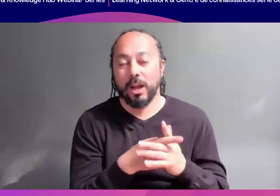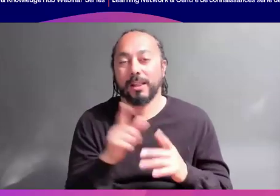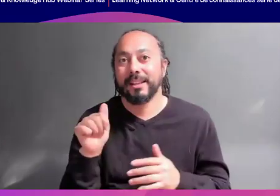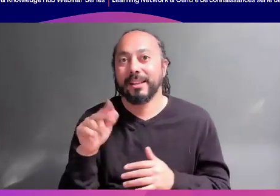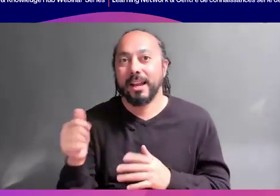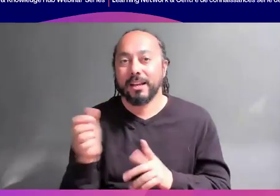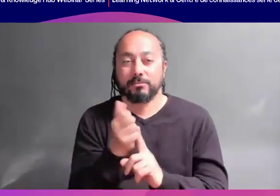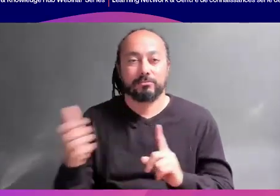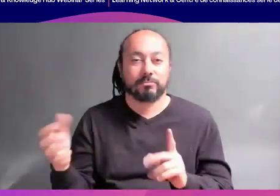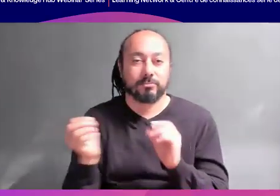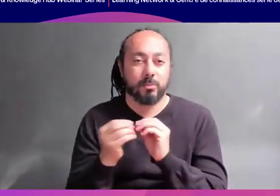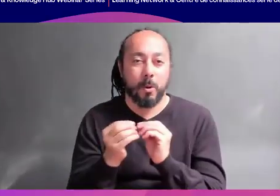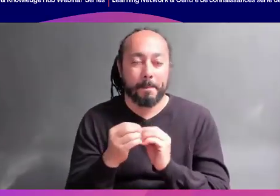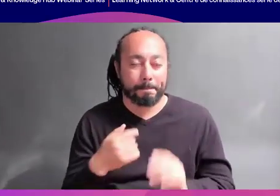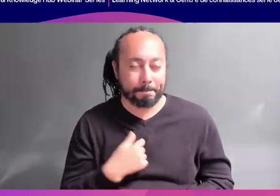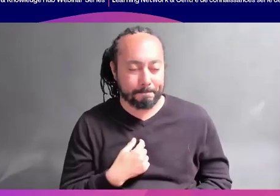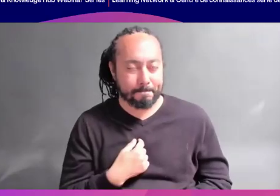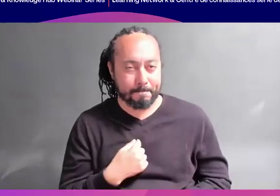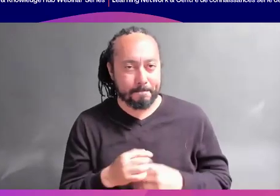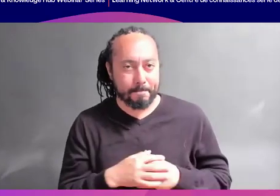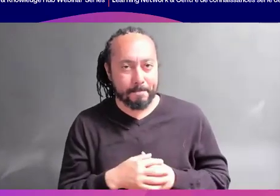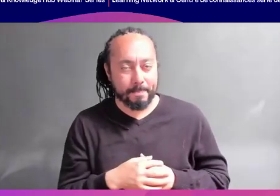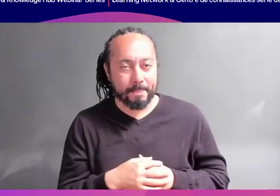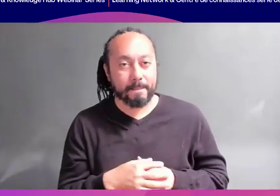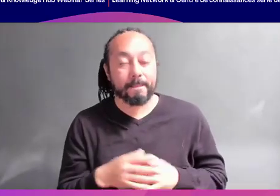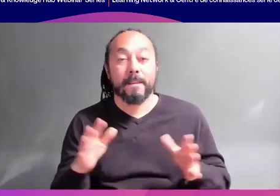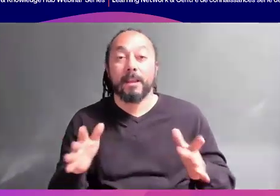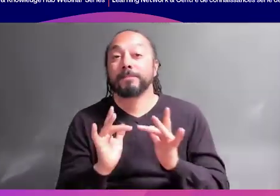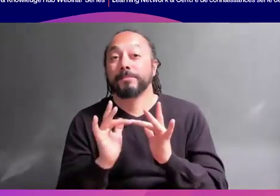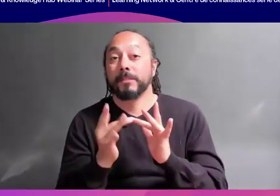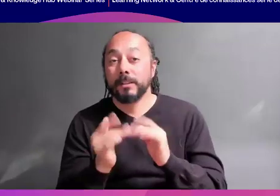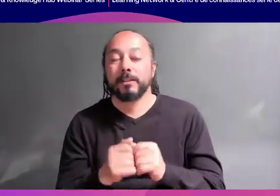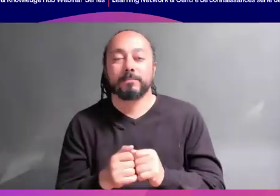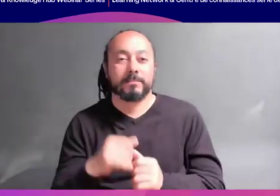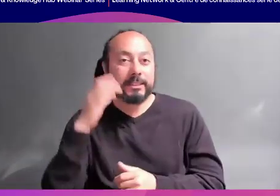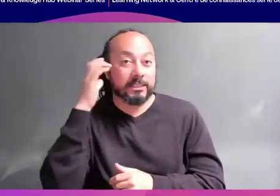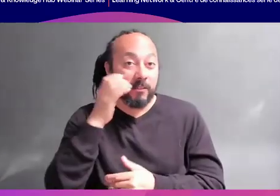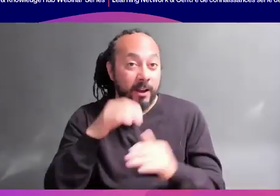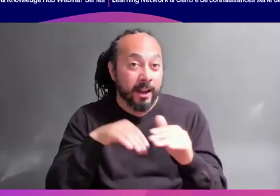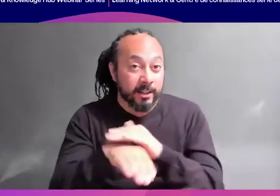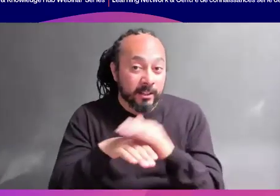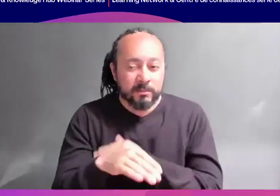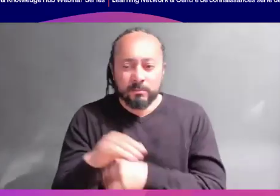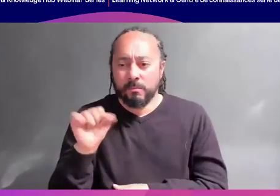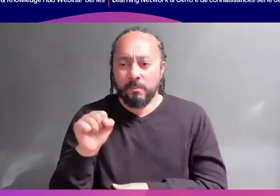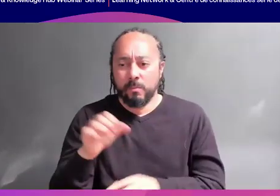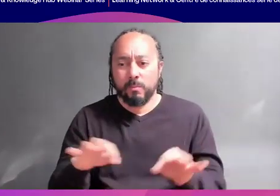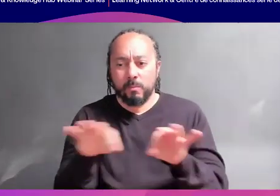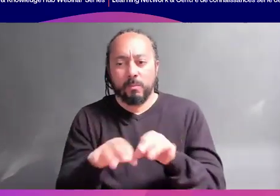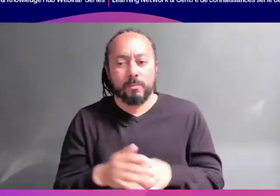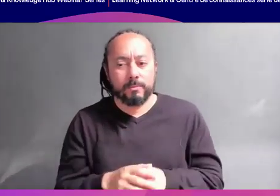more. But I think that beyond internet and cell phone access, like you mentioned, I think we want to